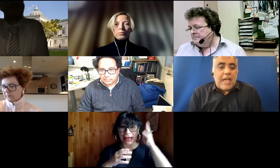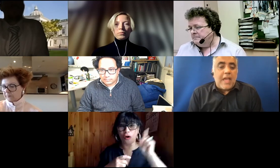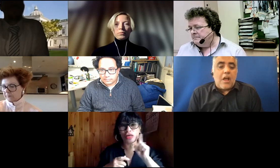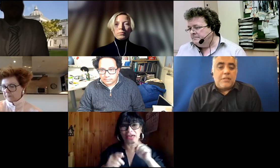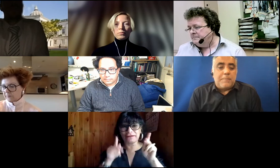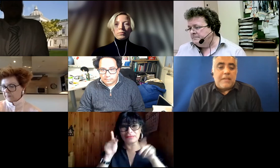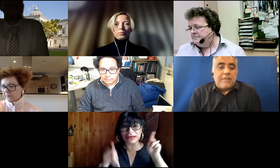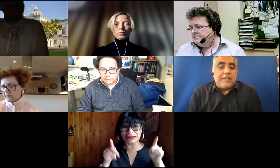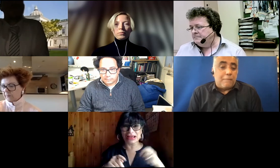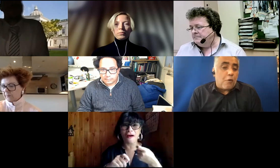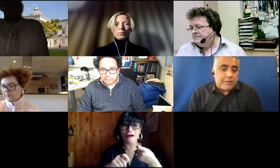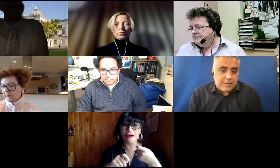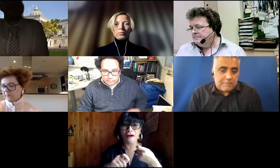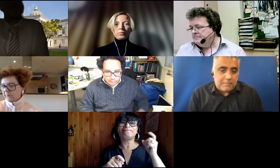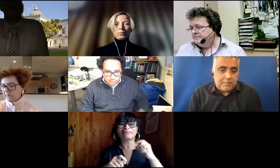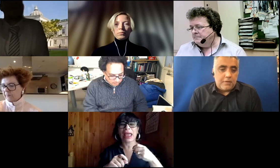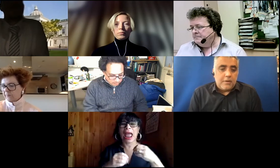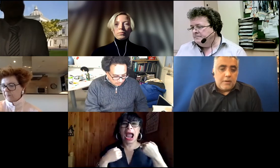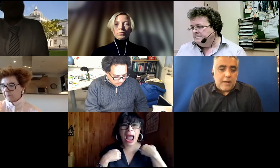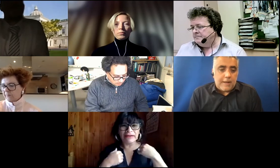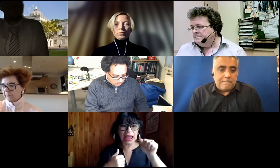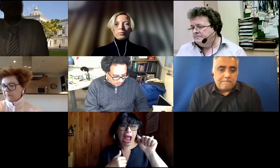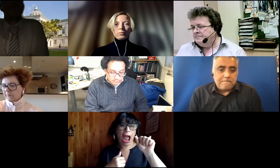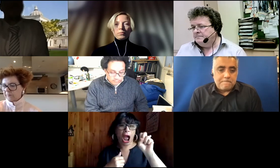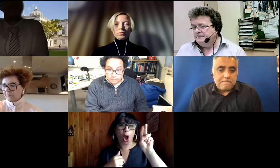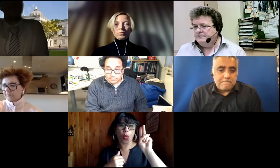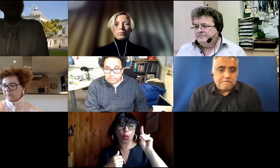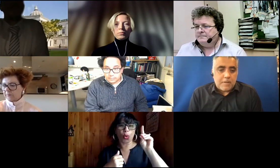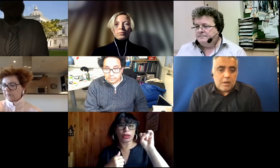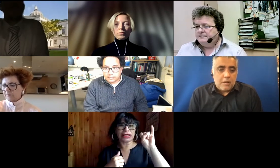The AI is being invented for the deaf people.